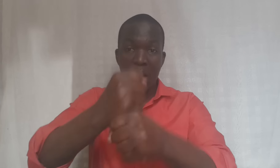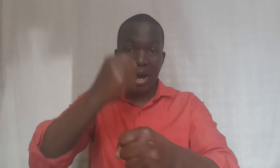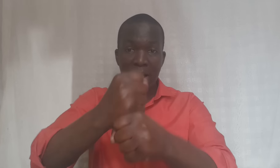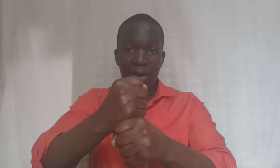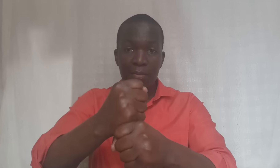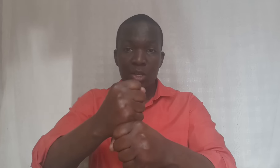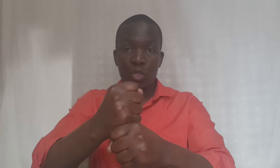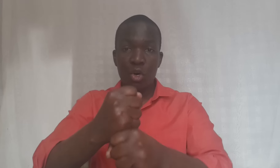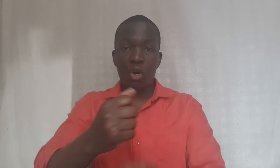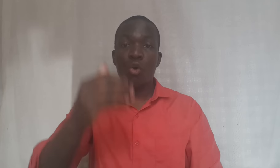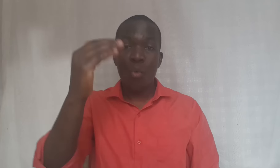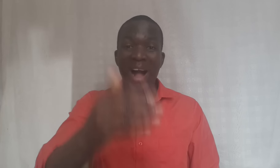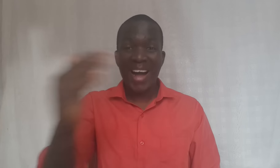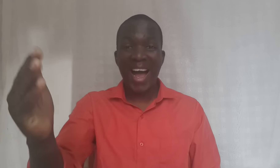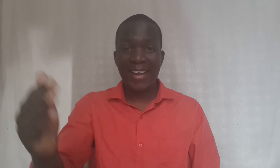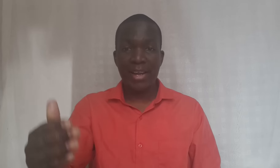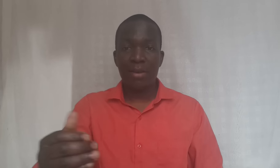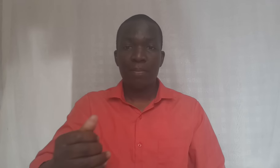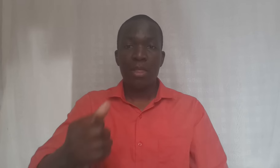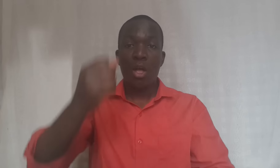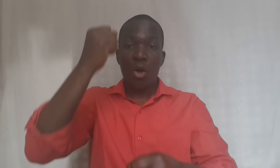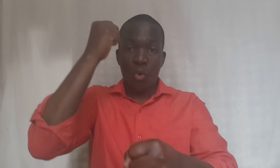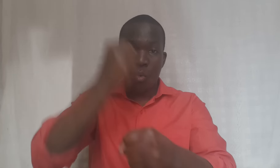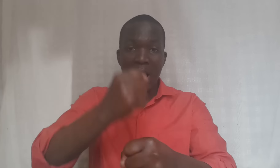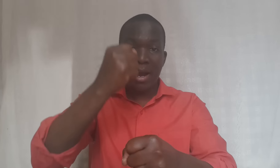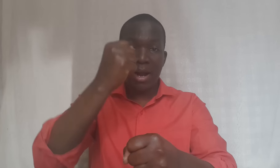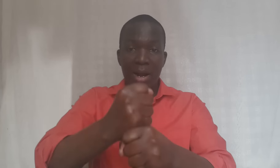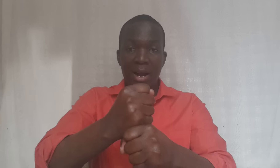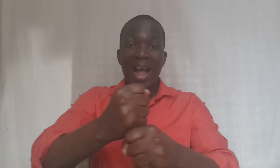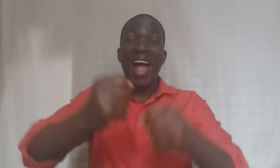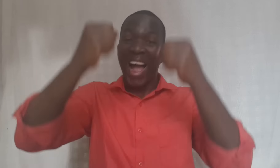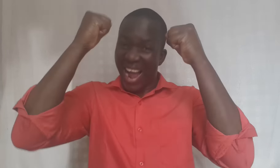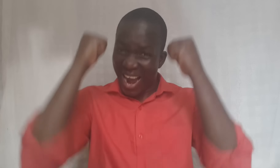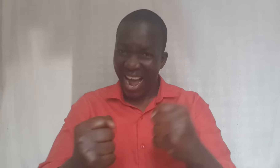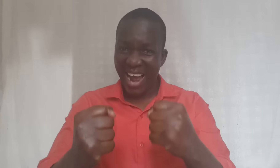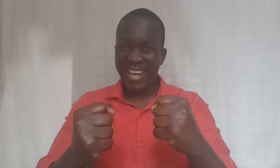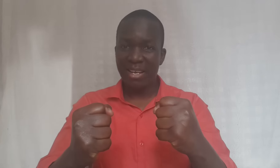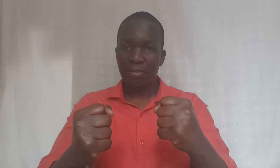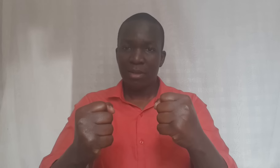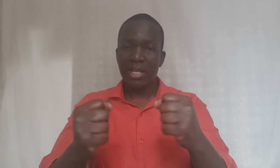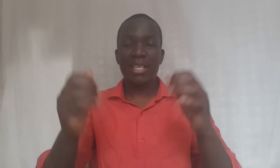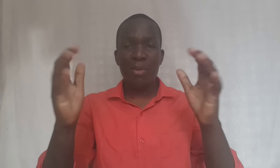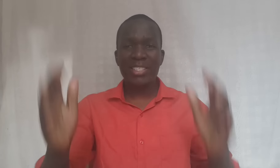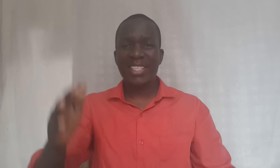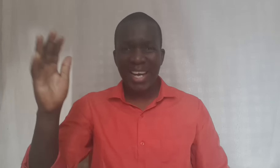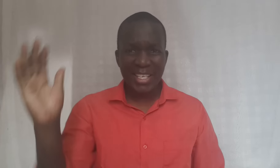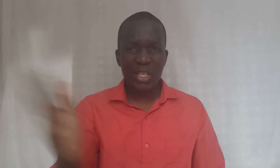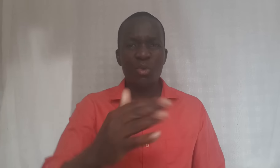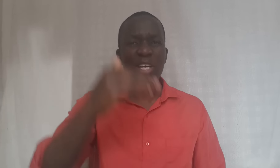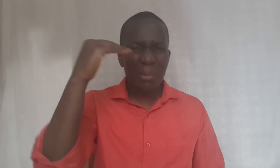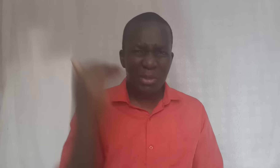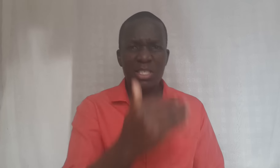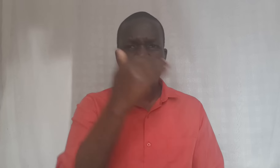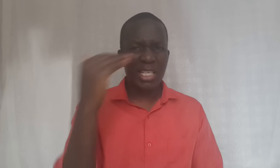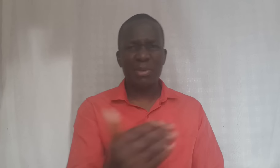work. So work hard. Work hard. Like someone's encouraging you. Keep it